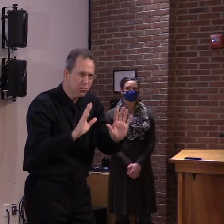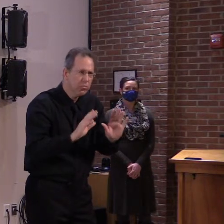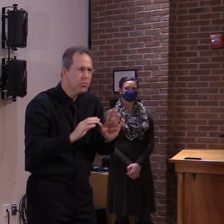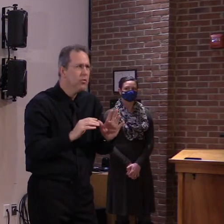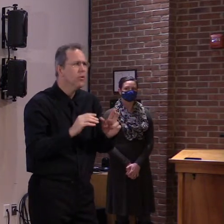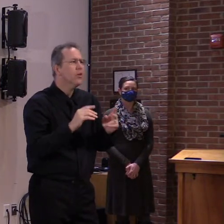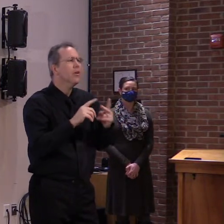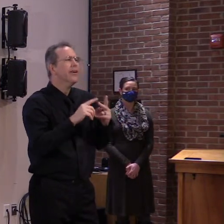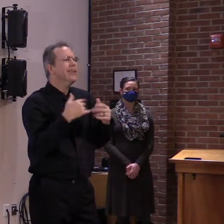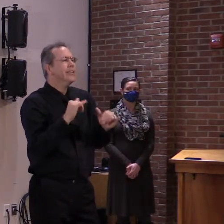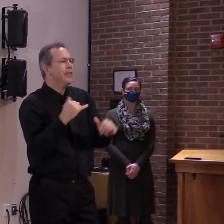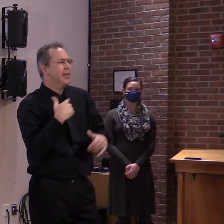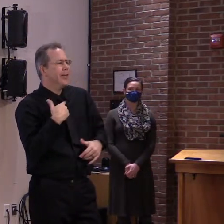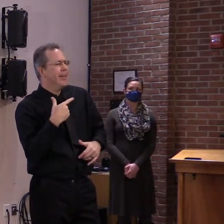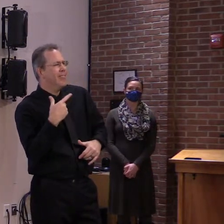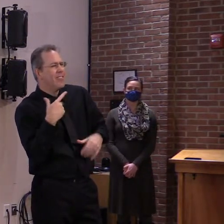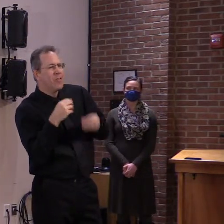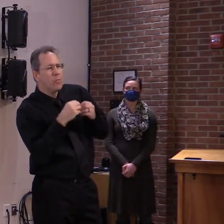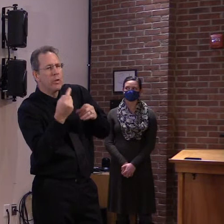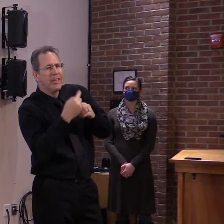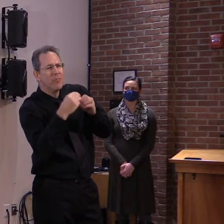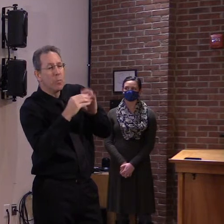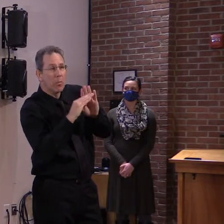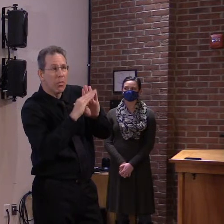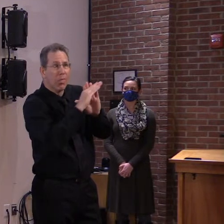that it is the case.